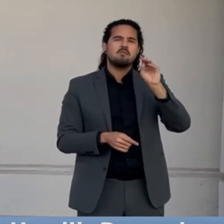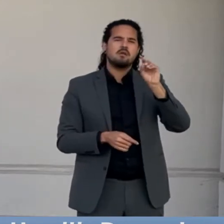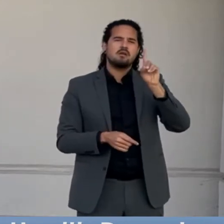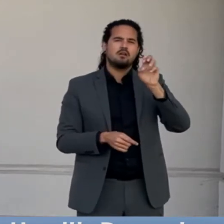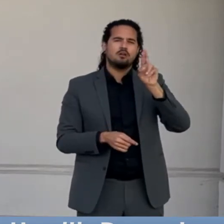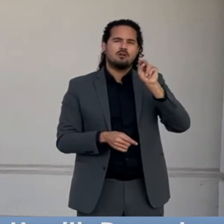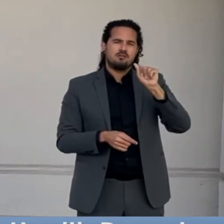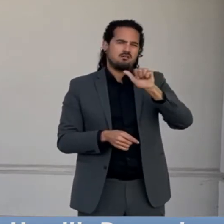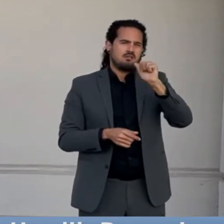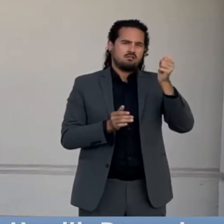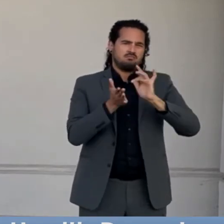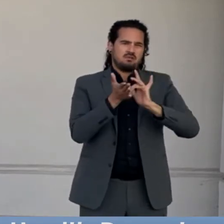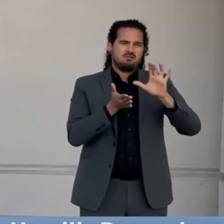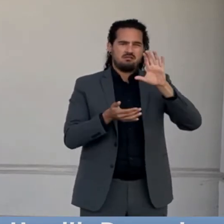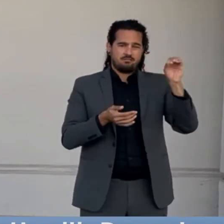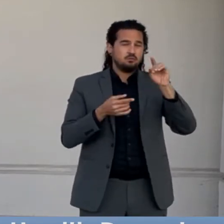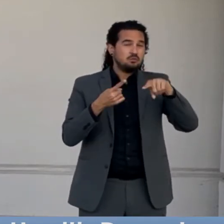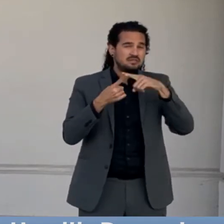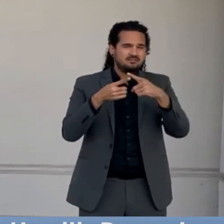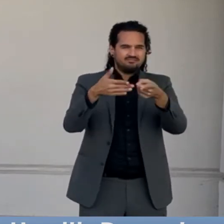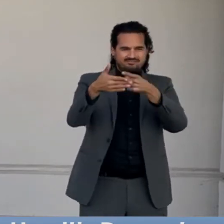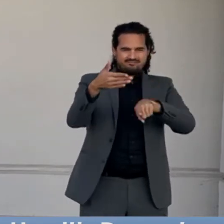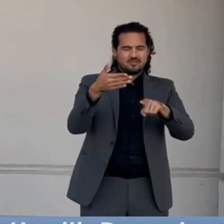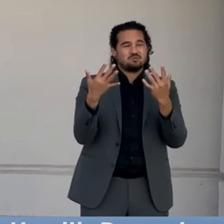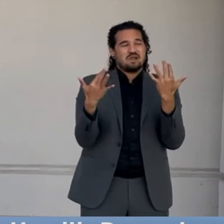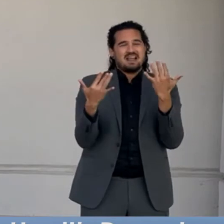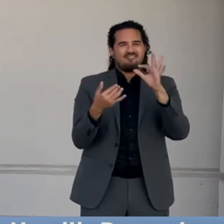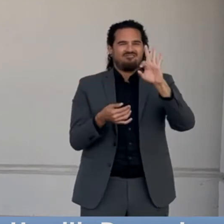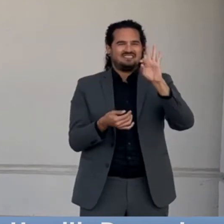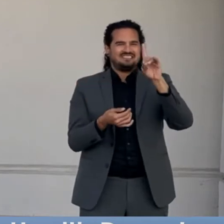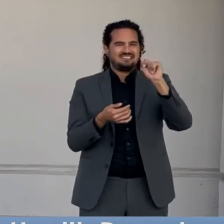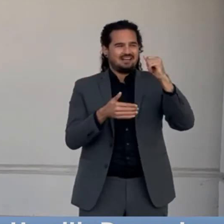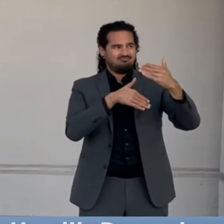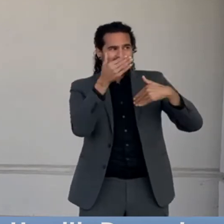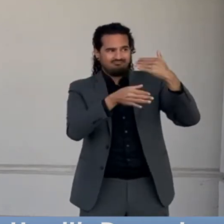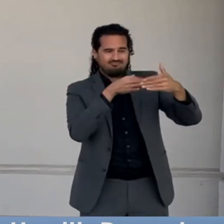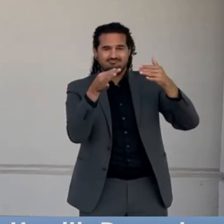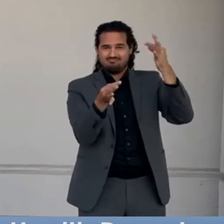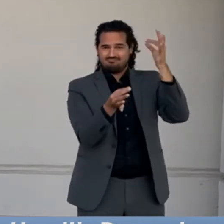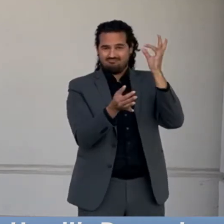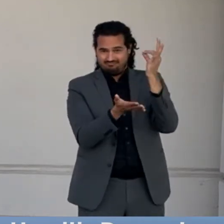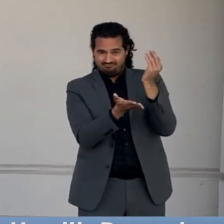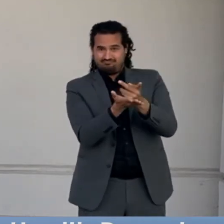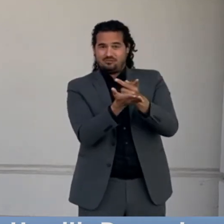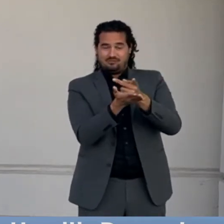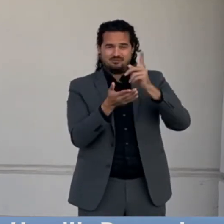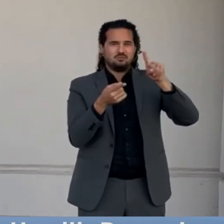the approval of the Moderna vaccine through the emergency use